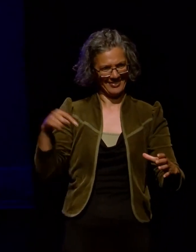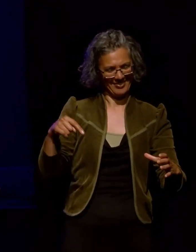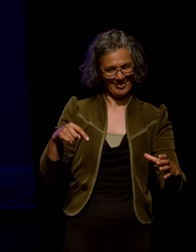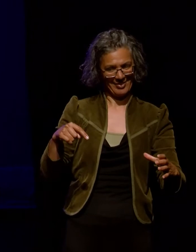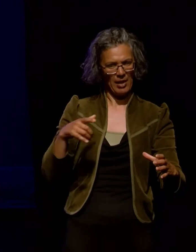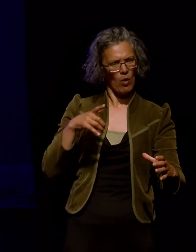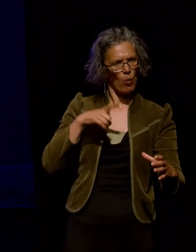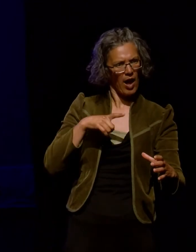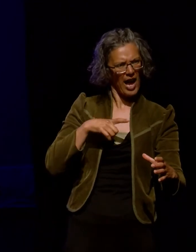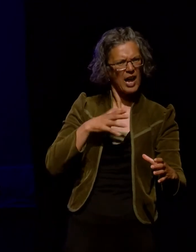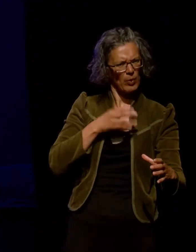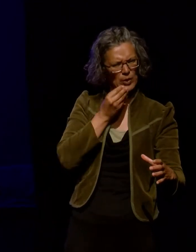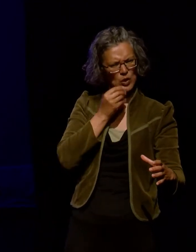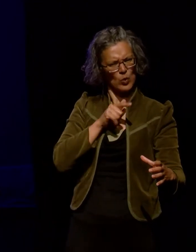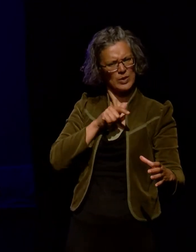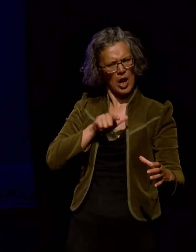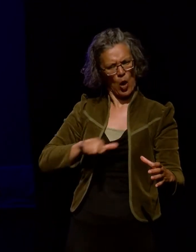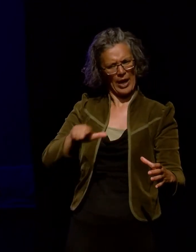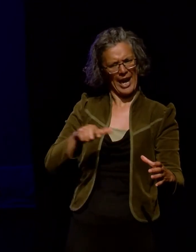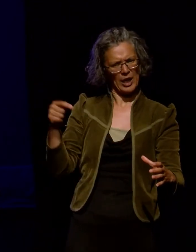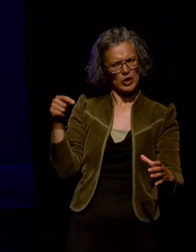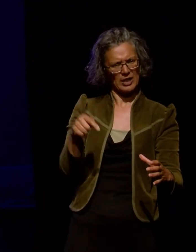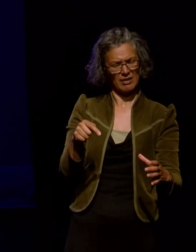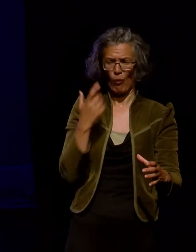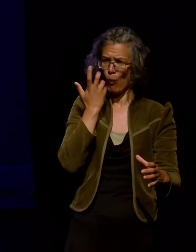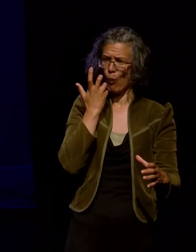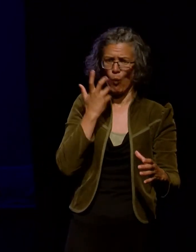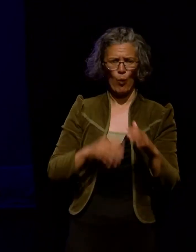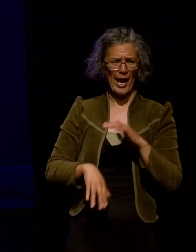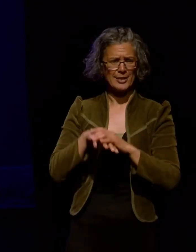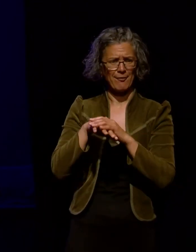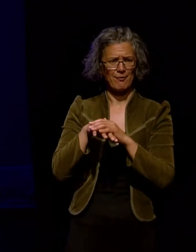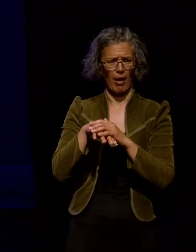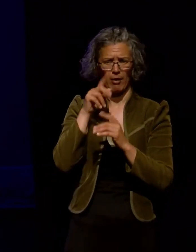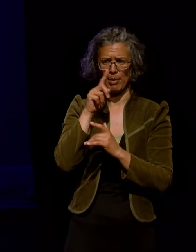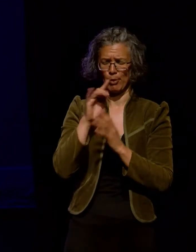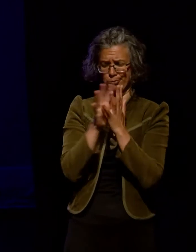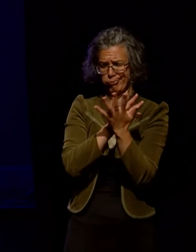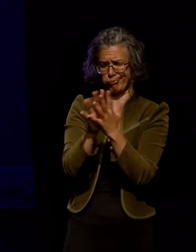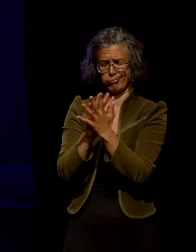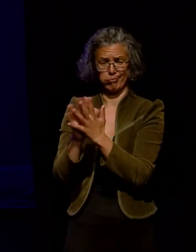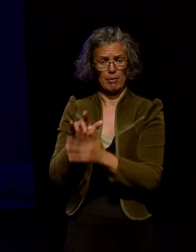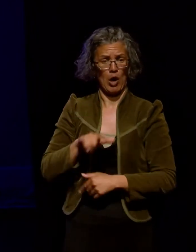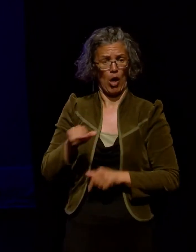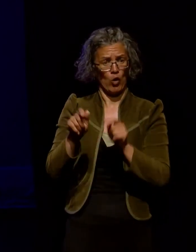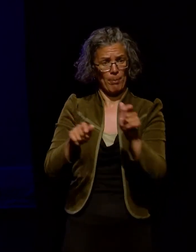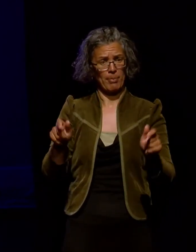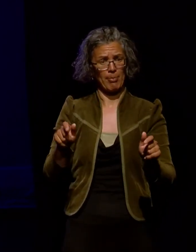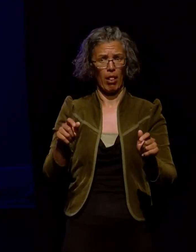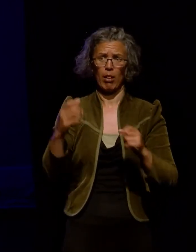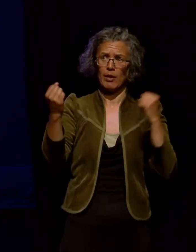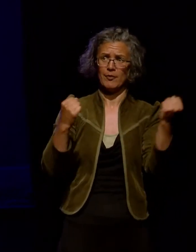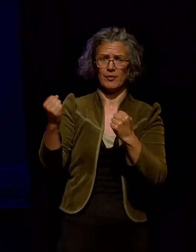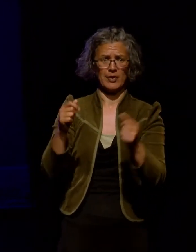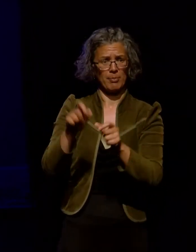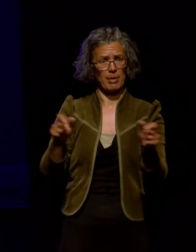the best of our location. The Octagon is full of people, locals and tourists. Many tourists